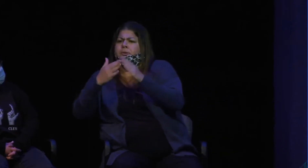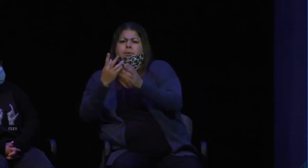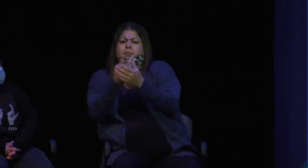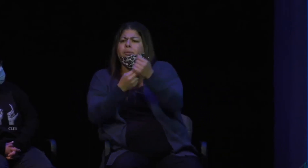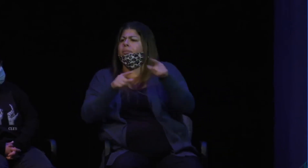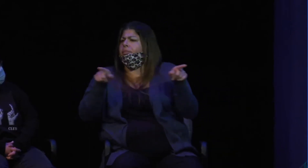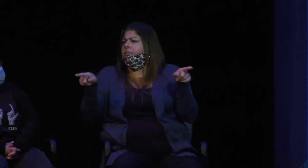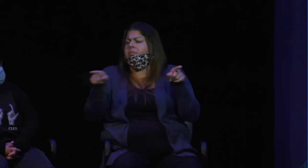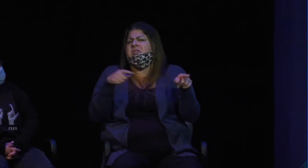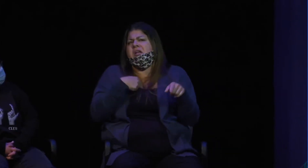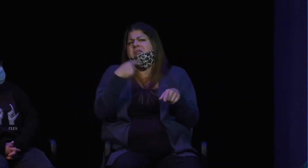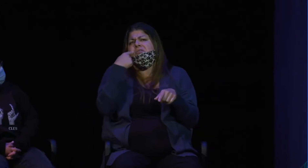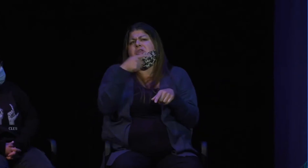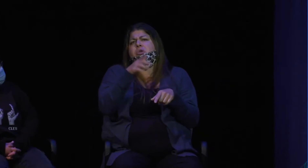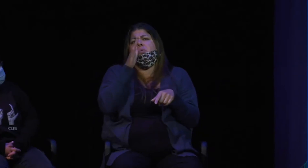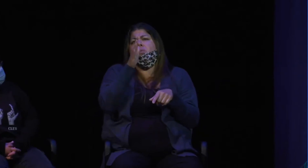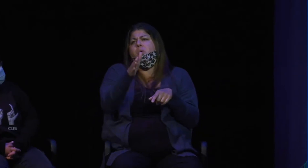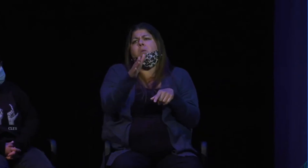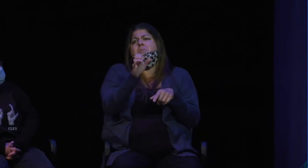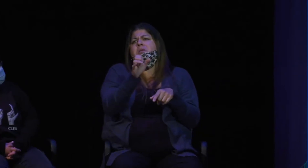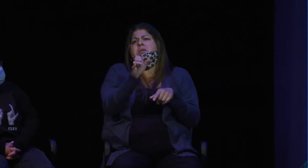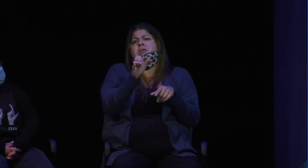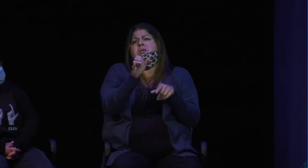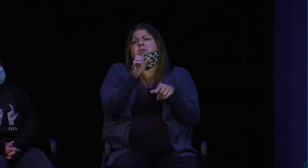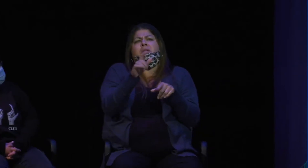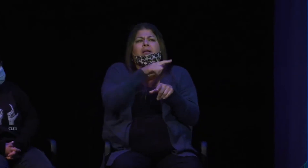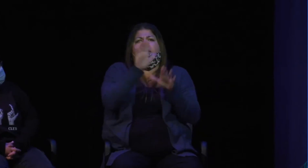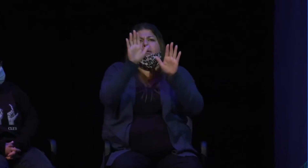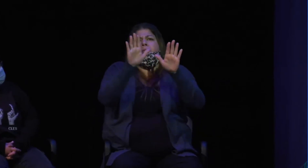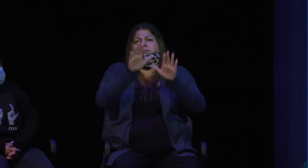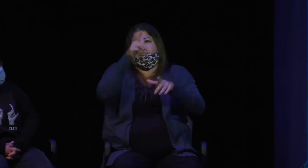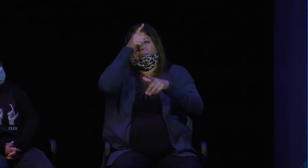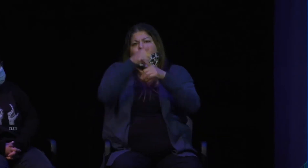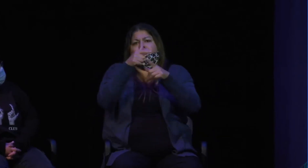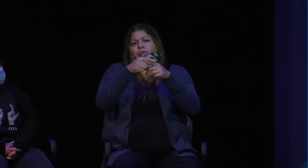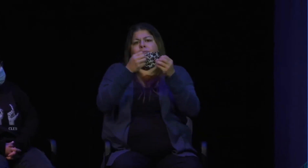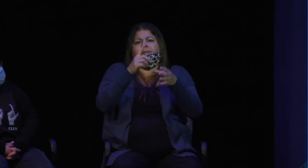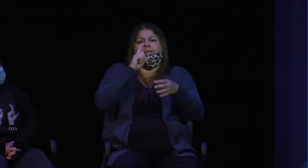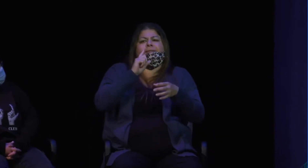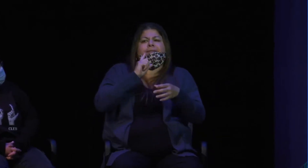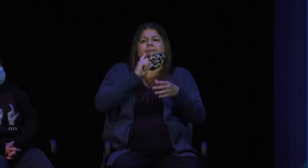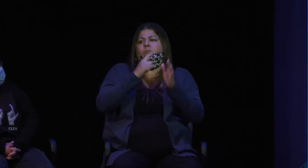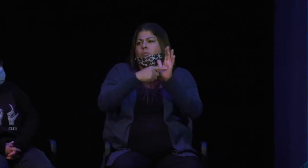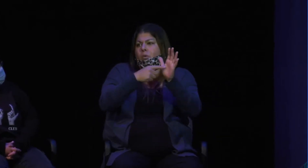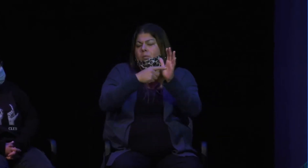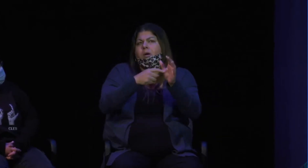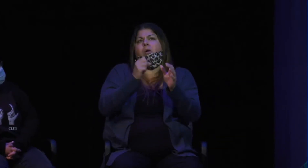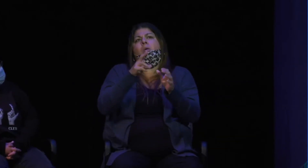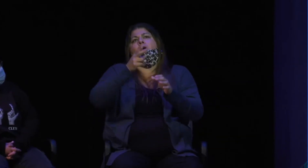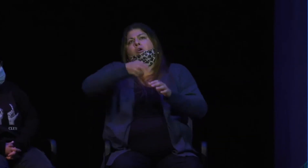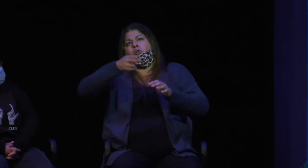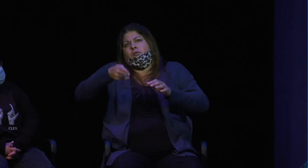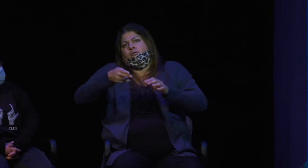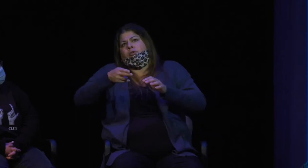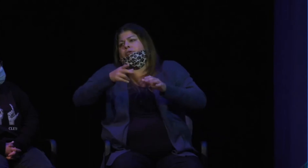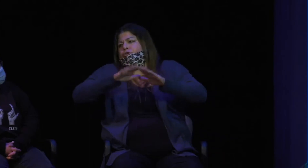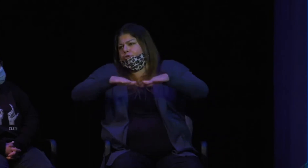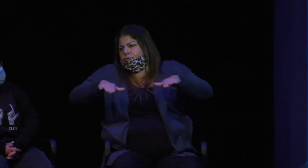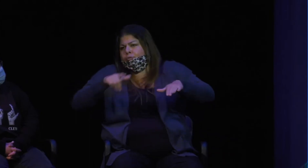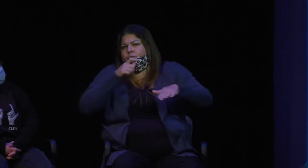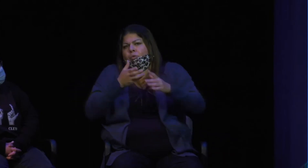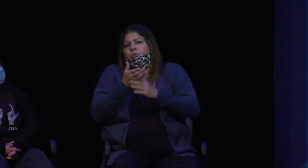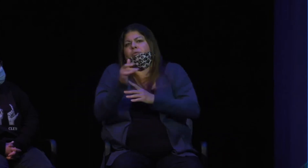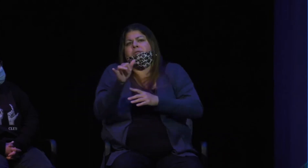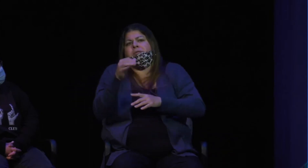following his journey. Not really so much whether he finds the hearing community or the deaf community, but whether